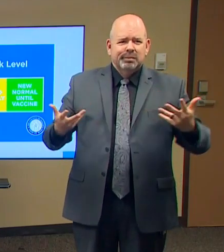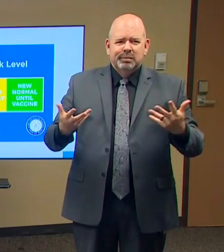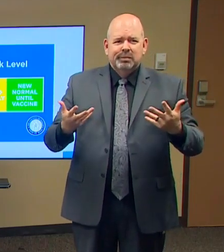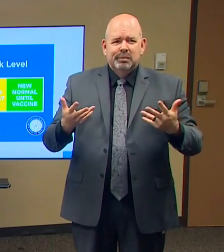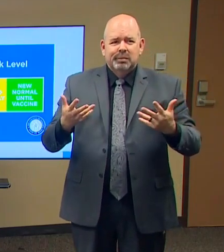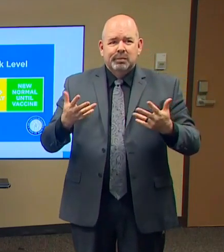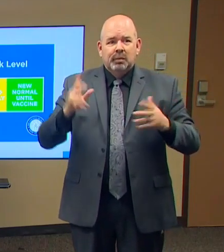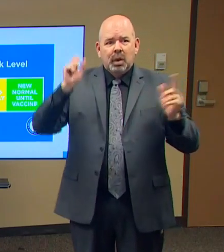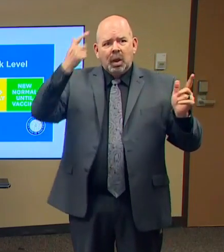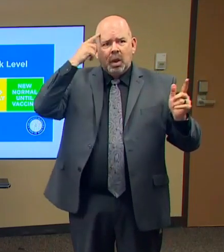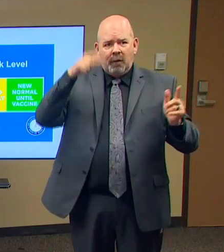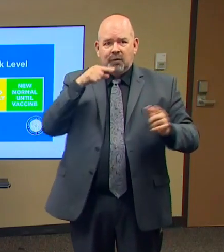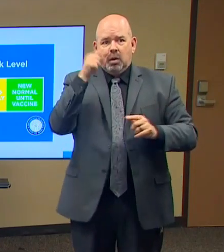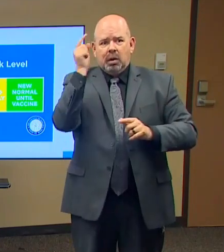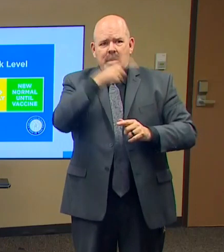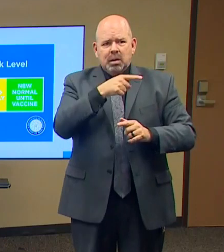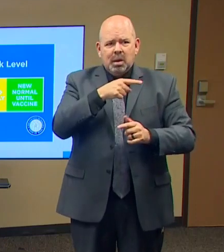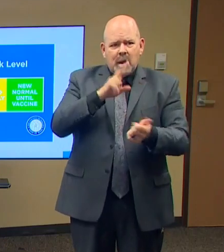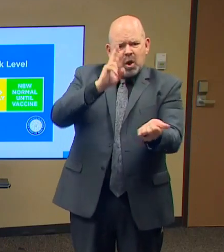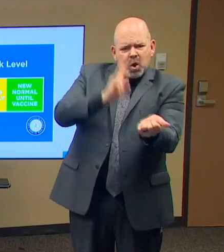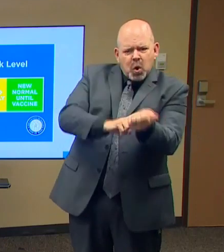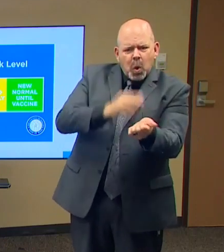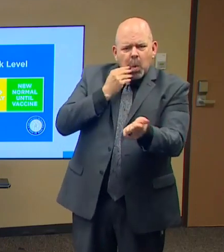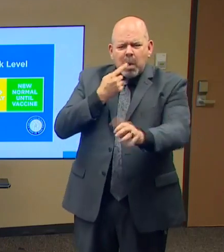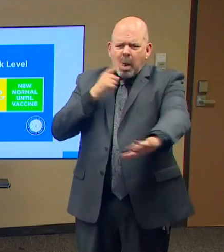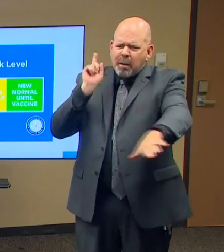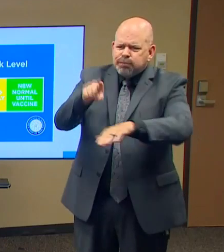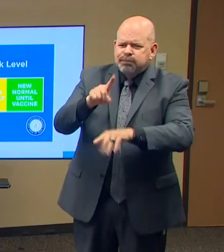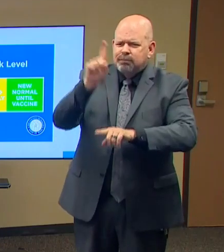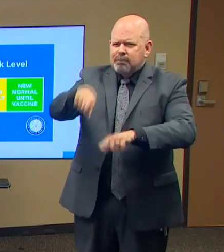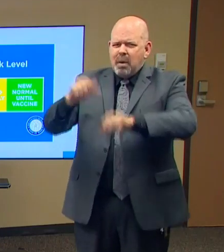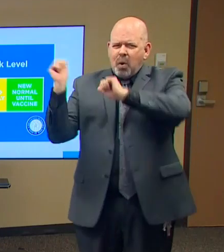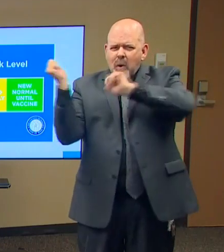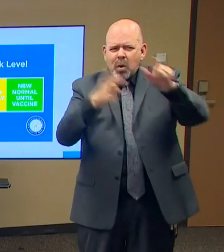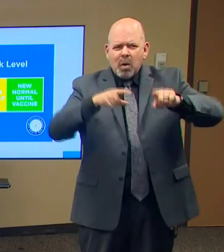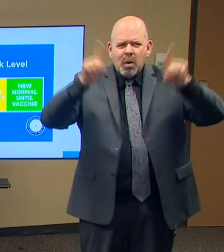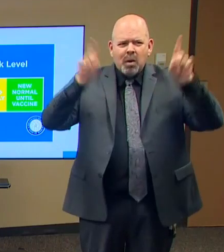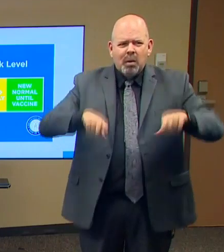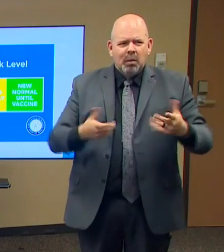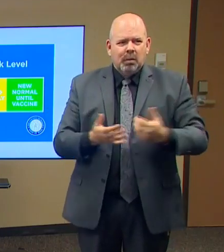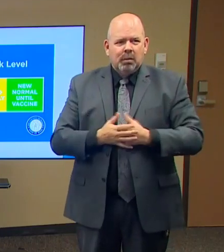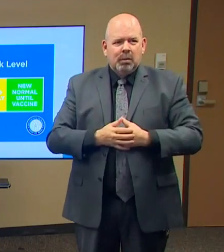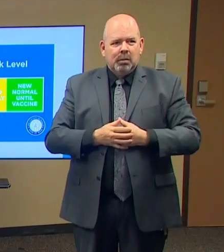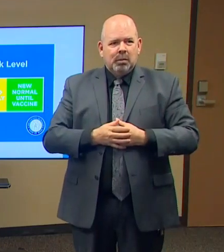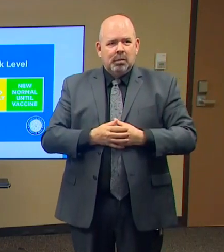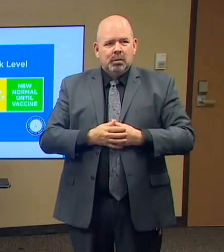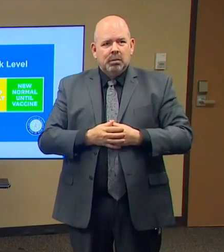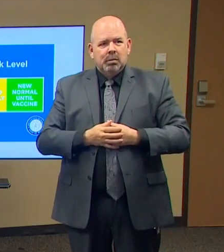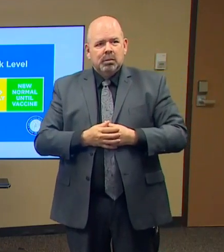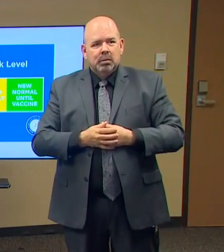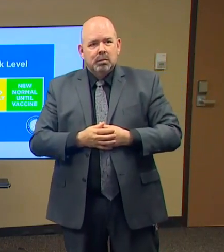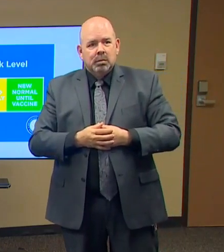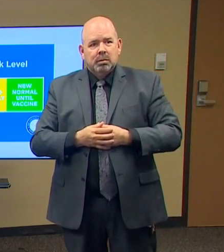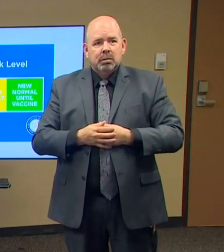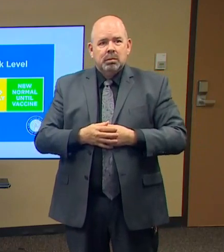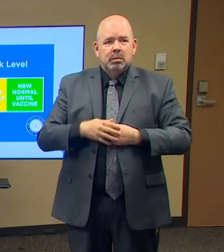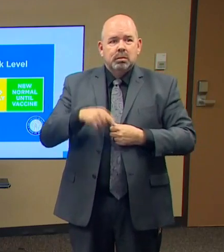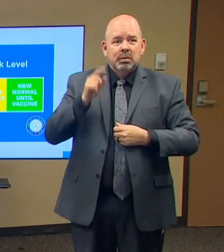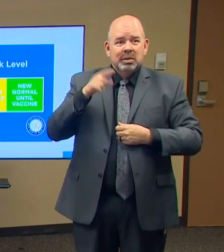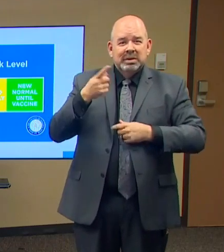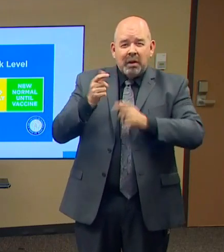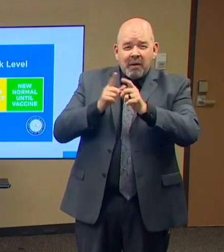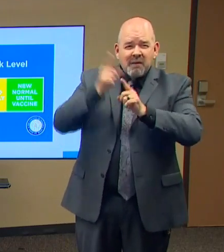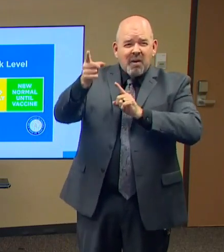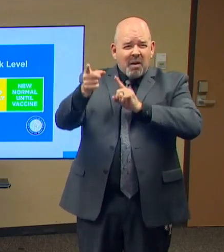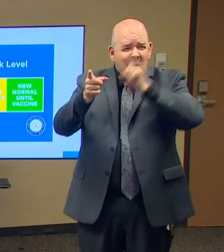was being tested. There were a whole initiative to test rural areas of Texas, some of the rural areas that didn't have any